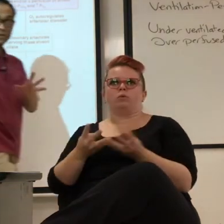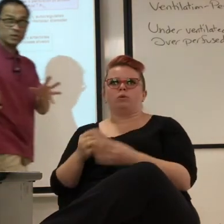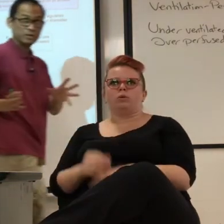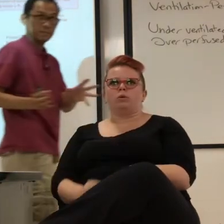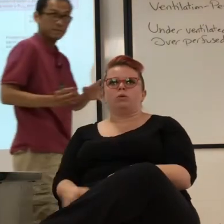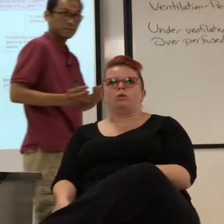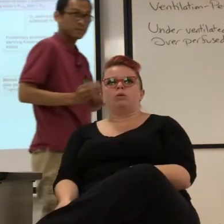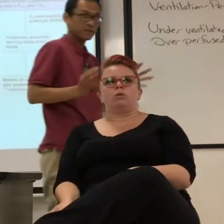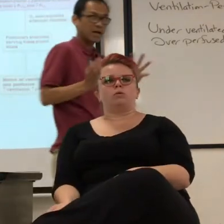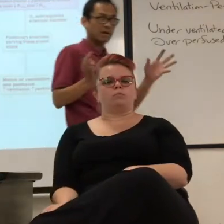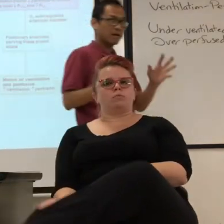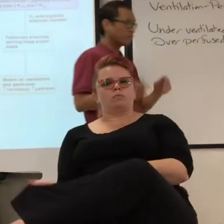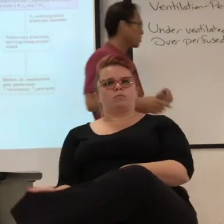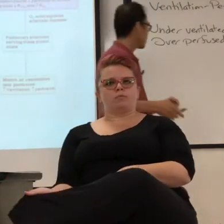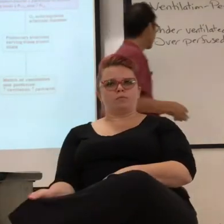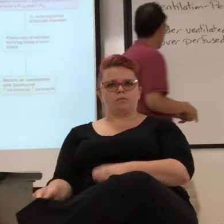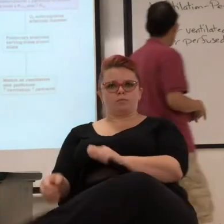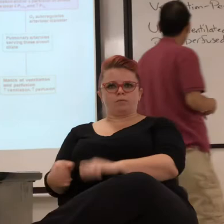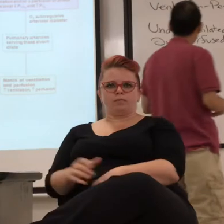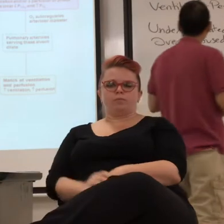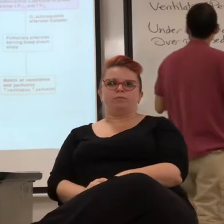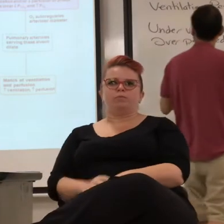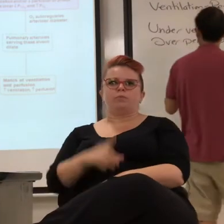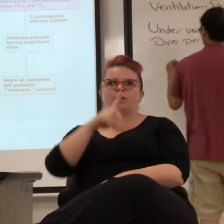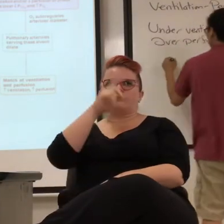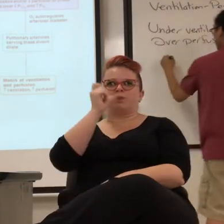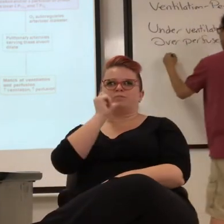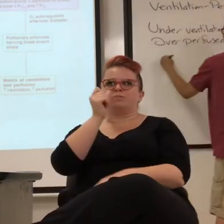to match it. There's just not a lot of fresh air there.